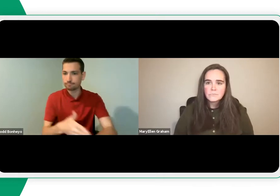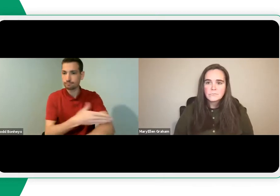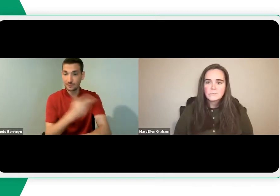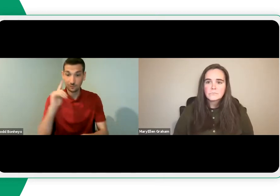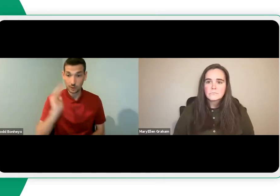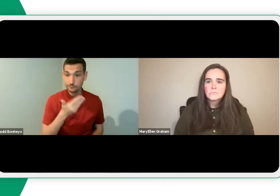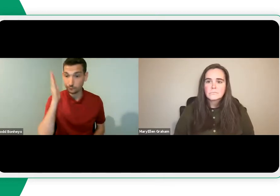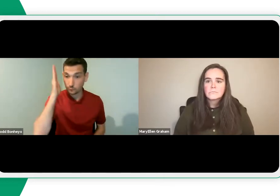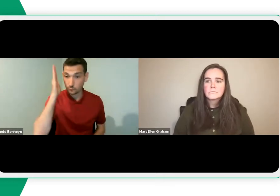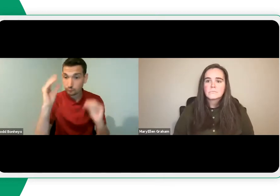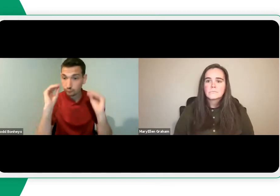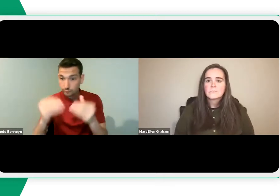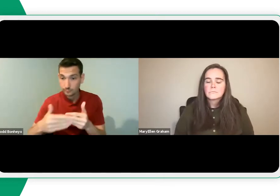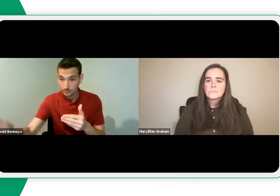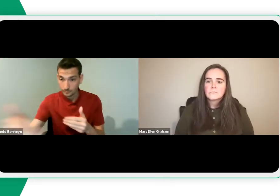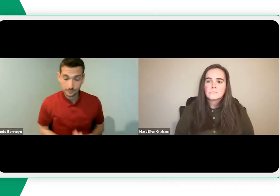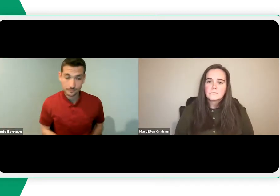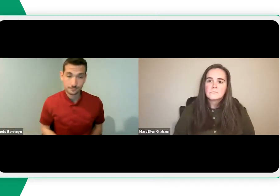Hopefully, these gaps won't